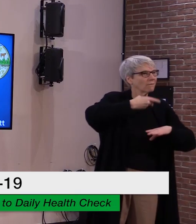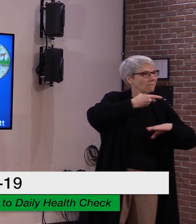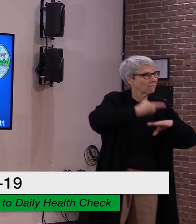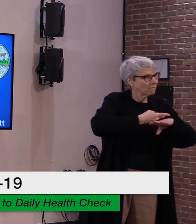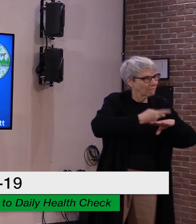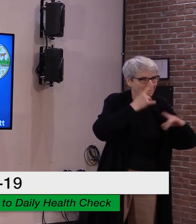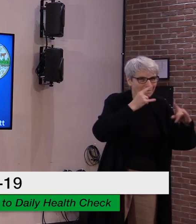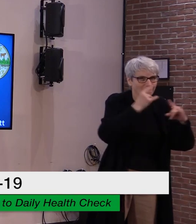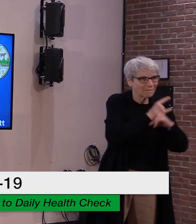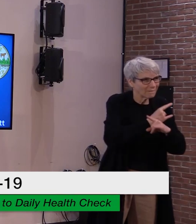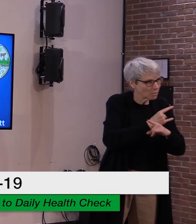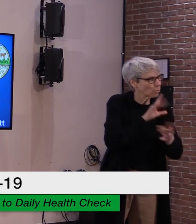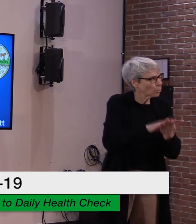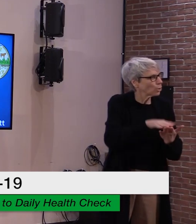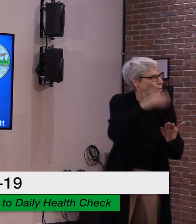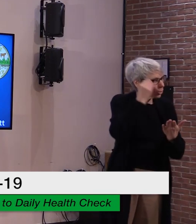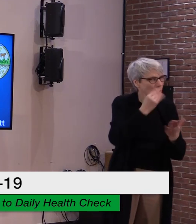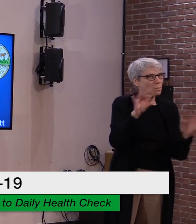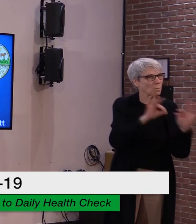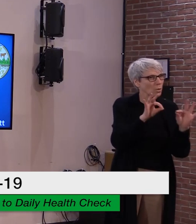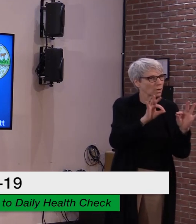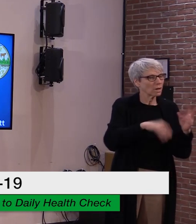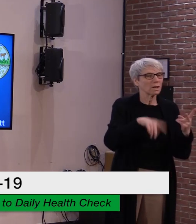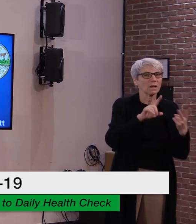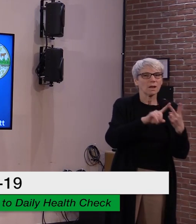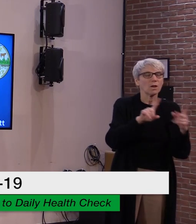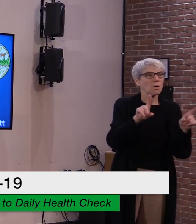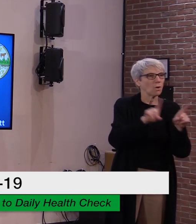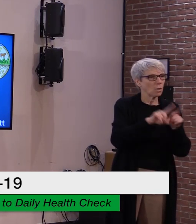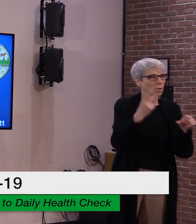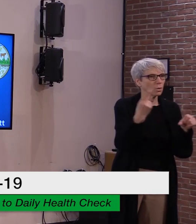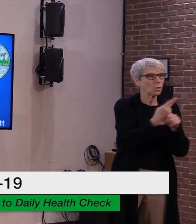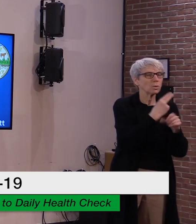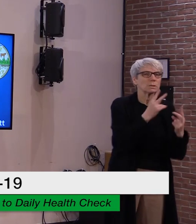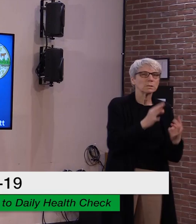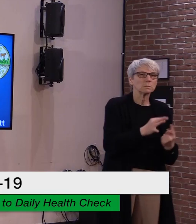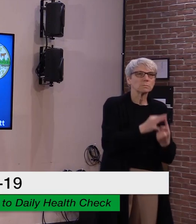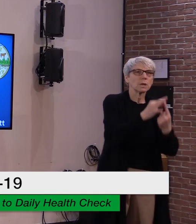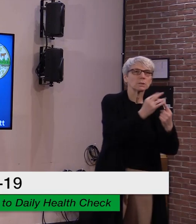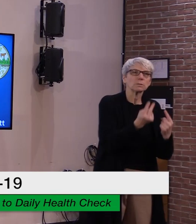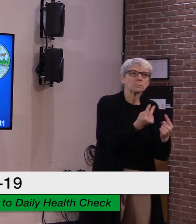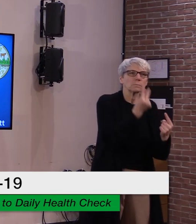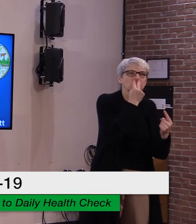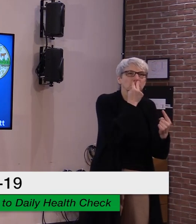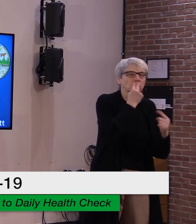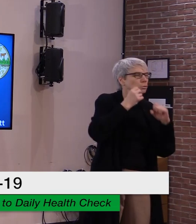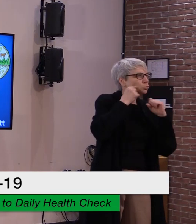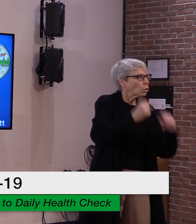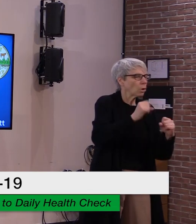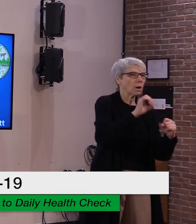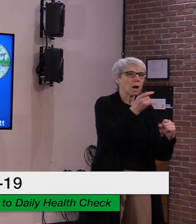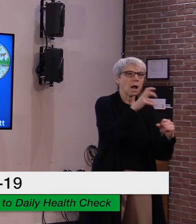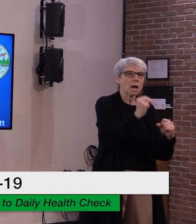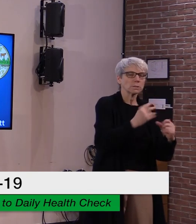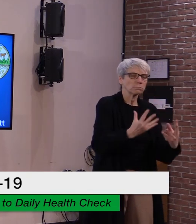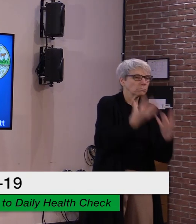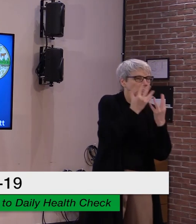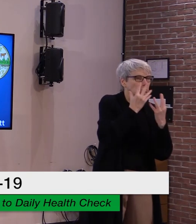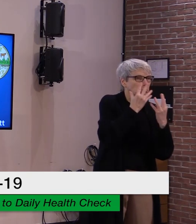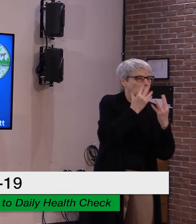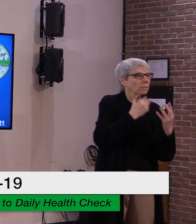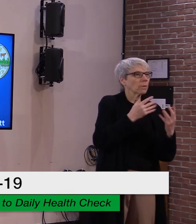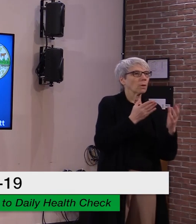of high flow humidified pressurized oxygen through the nose or by devices